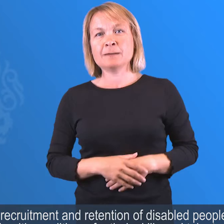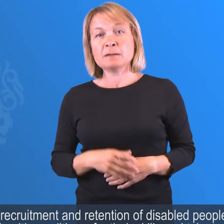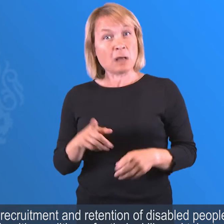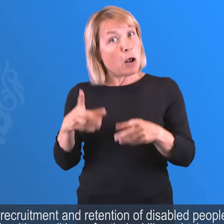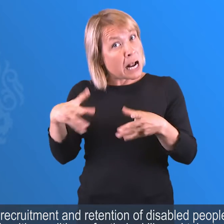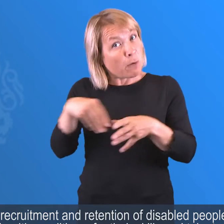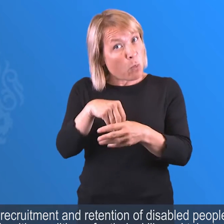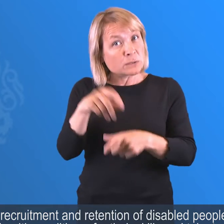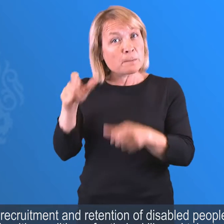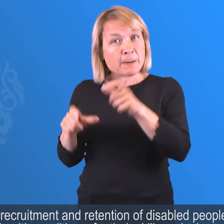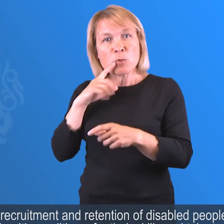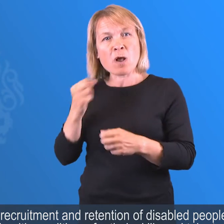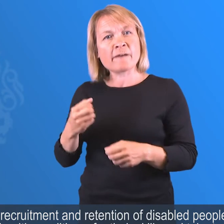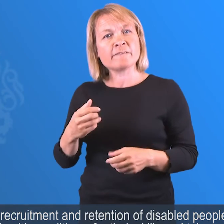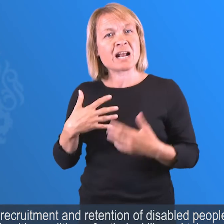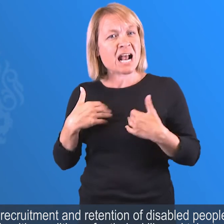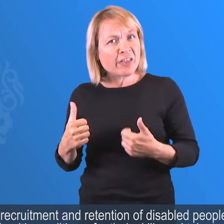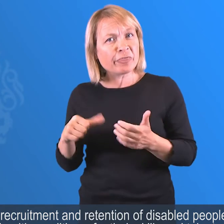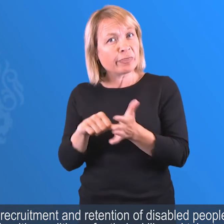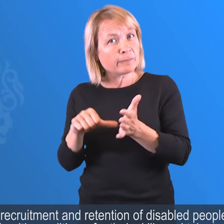and talent.